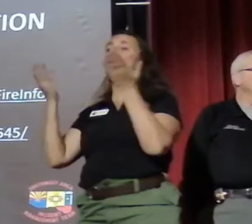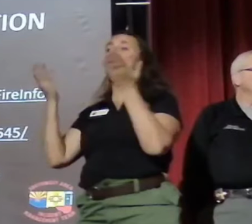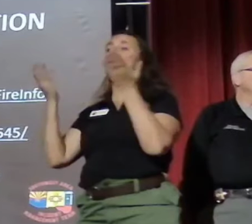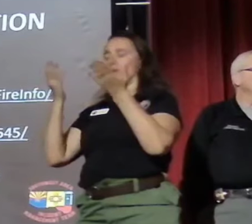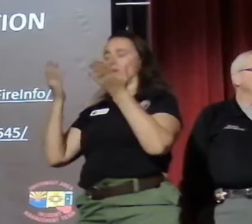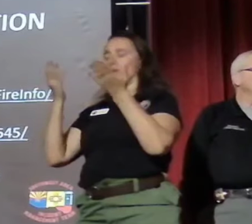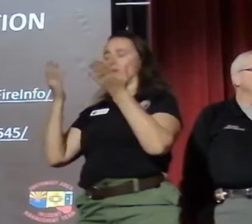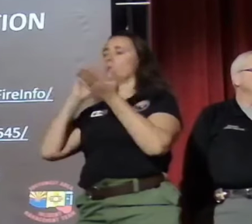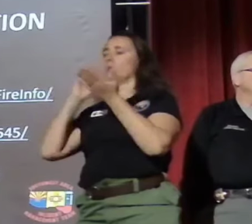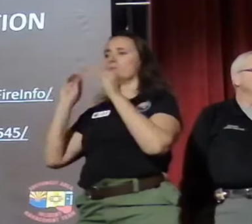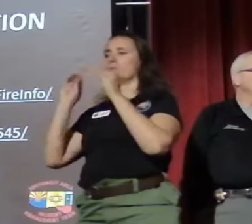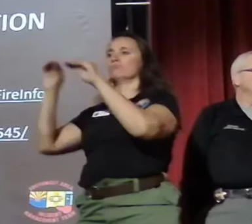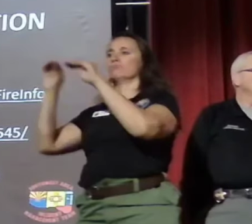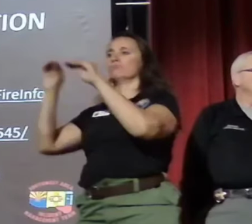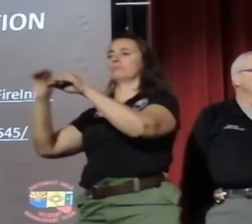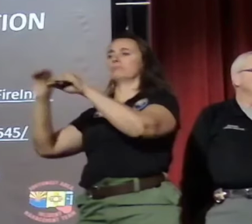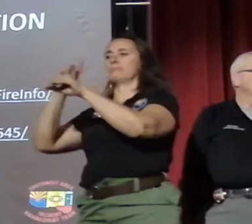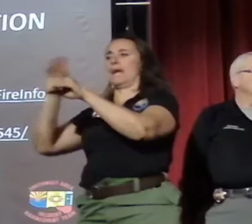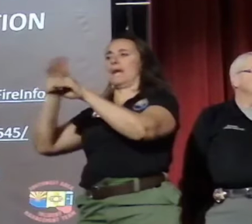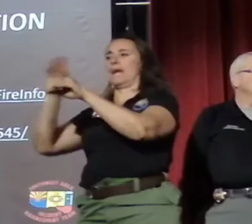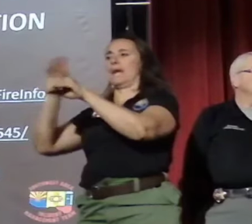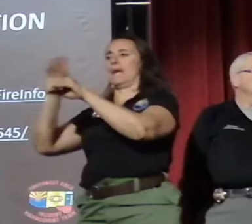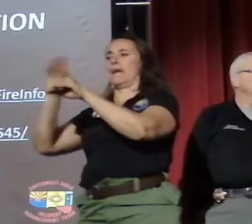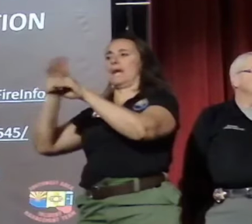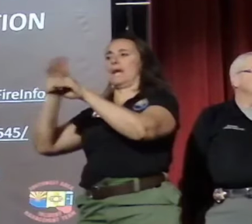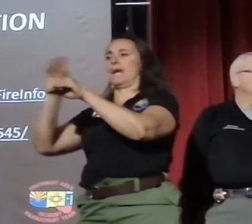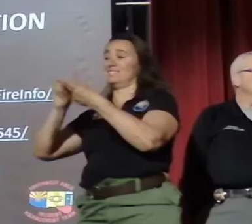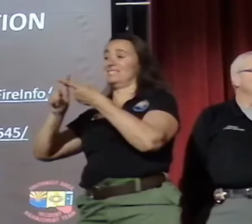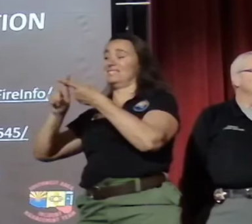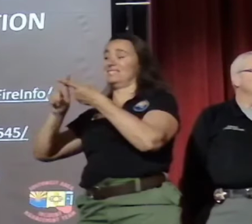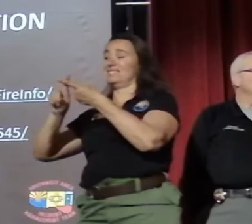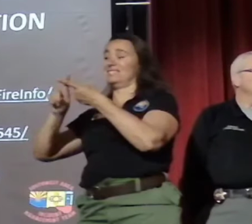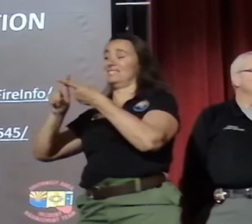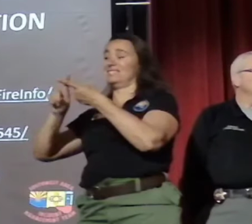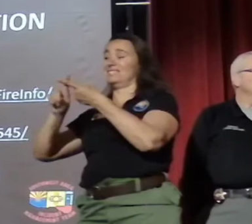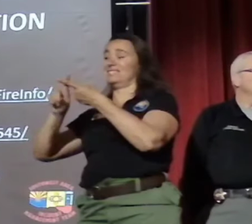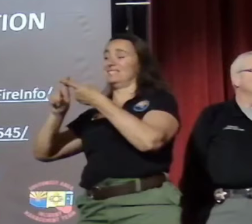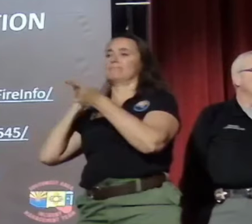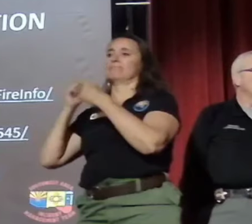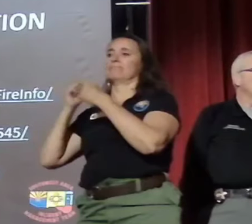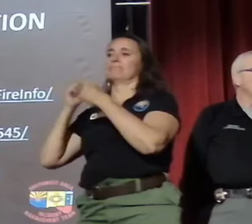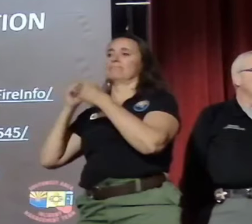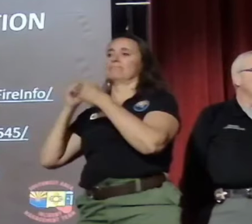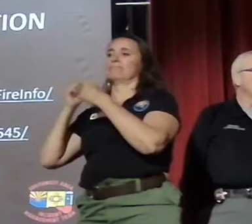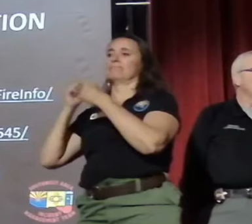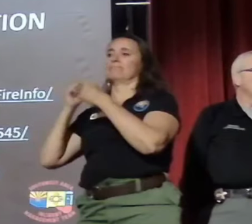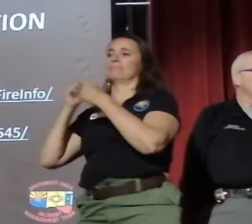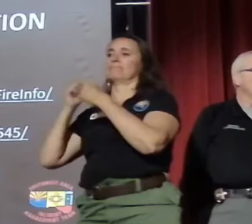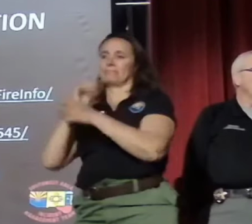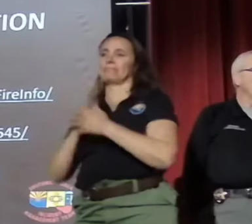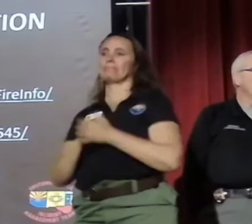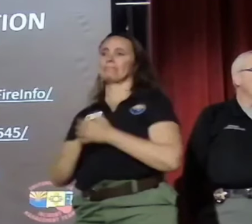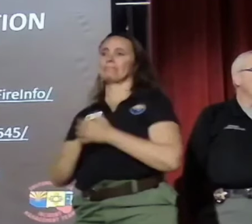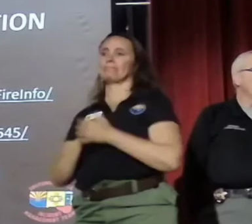can. But until that point, we're not going to allow anybody back in. As you heard him